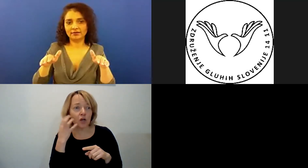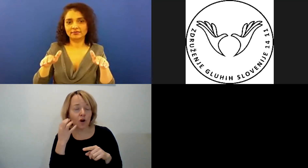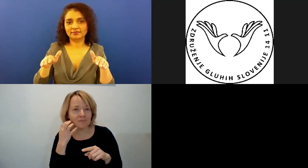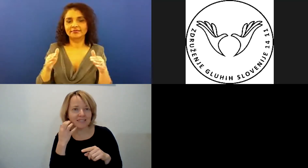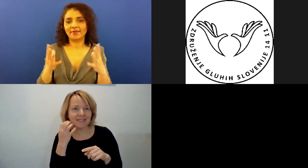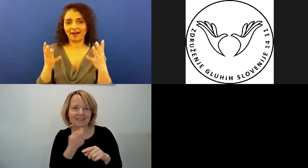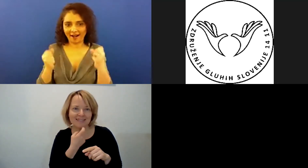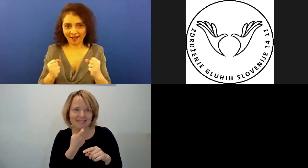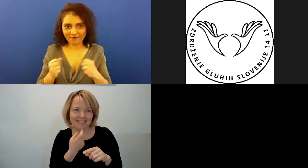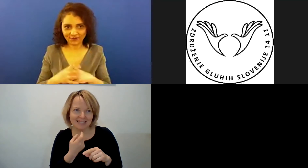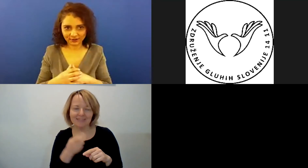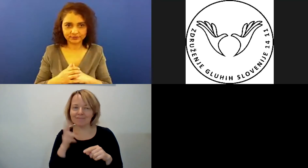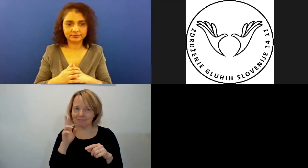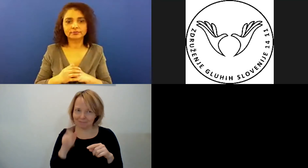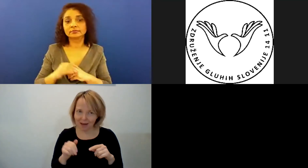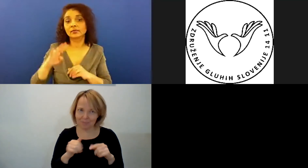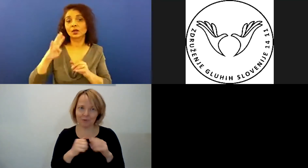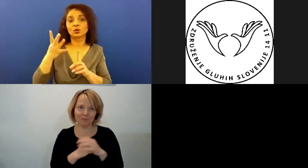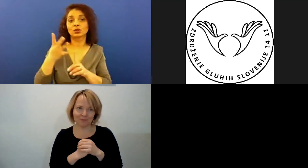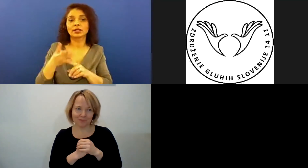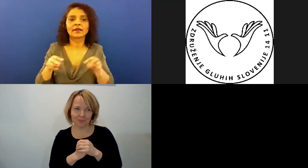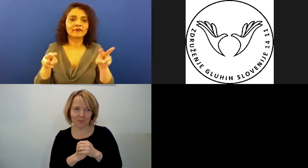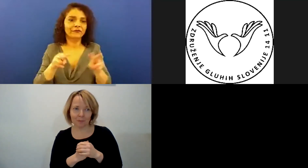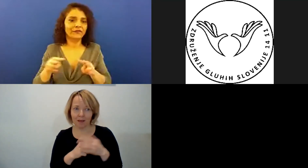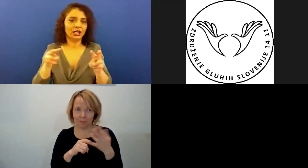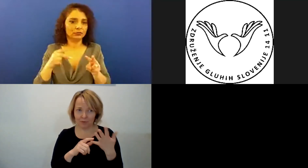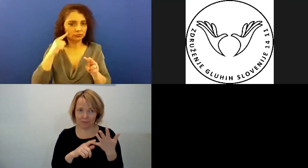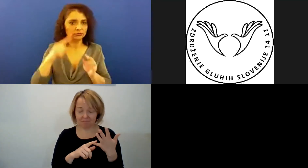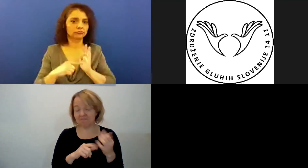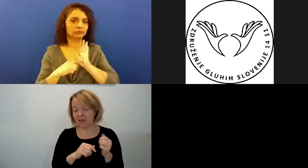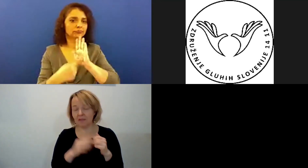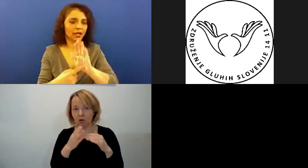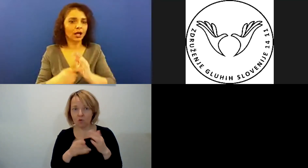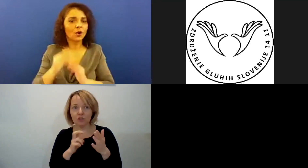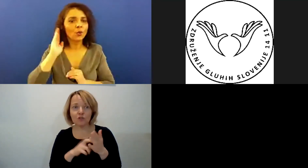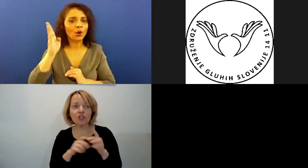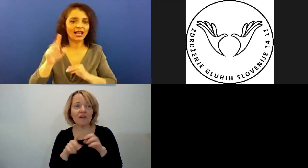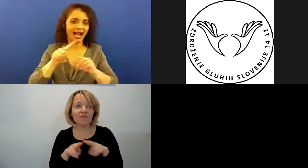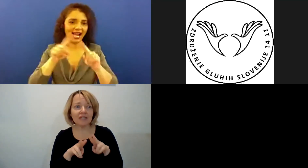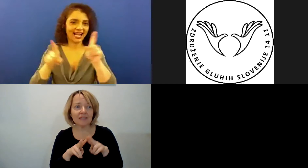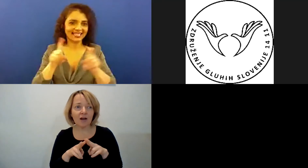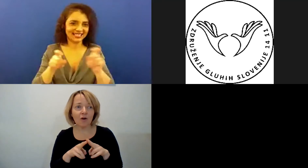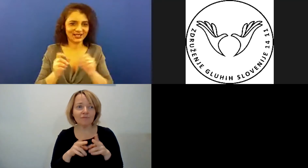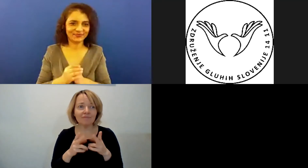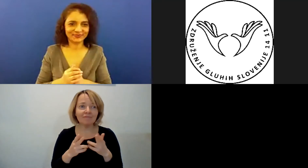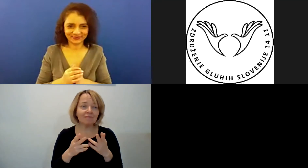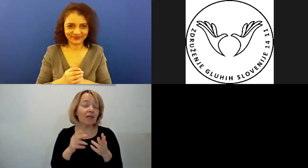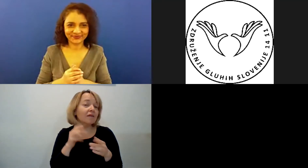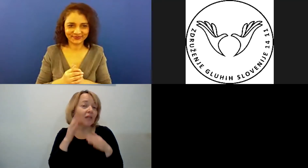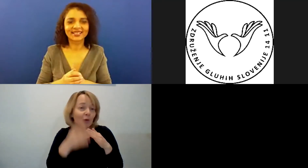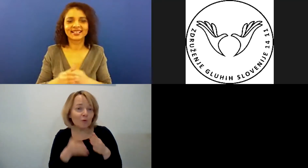If deaf people have sign language, and of course there are Roma deaf people. I